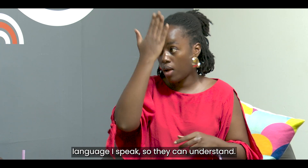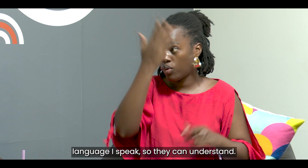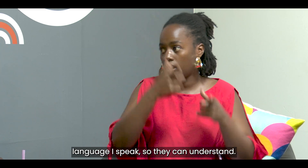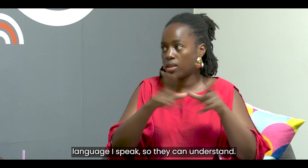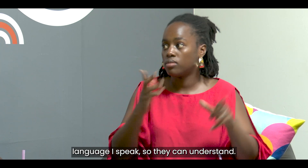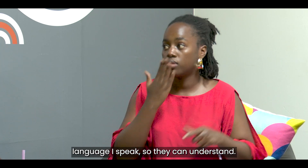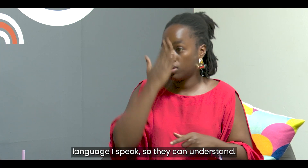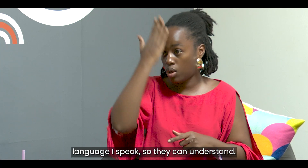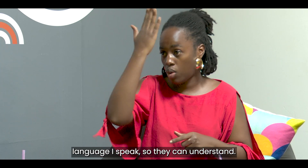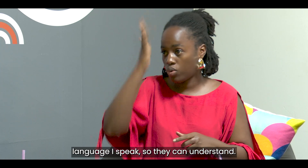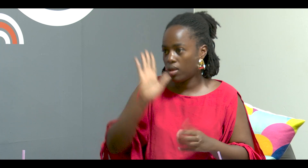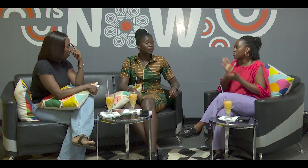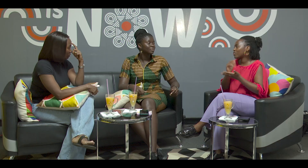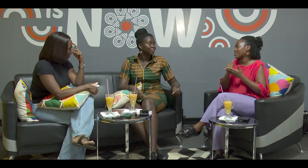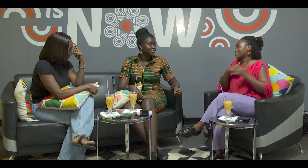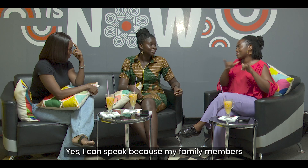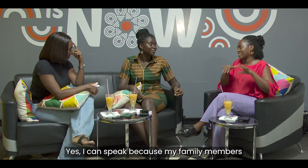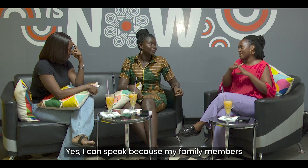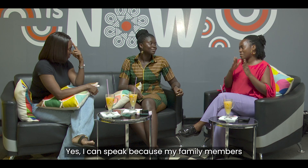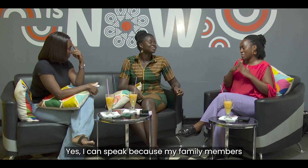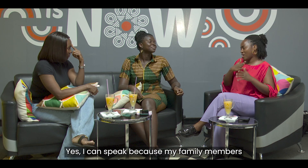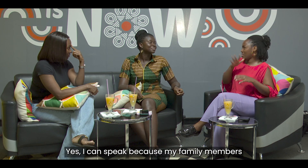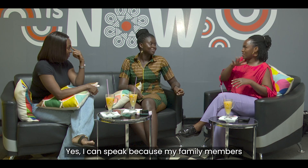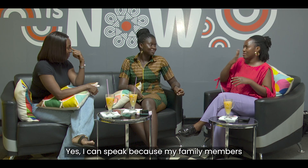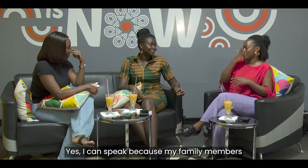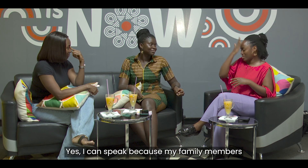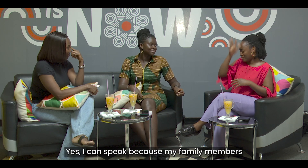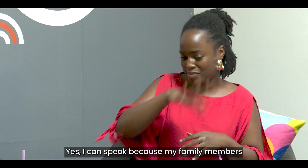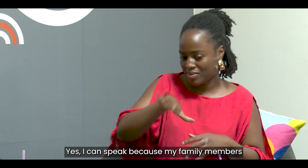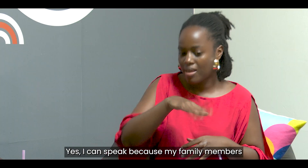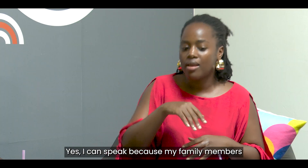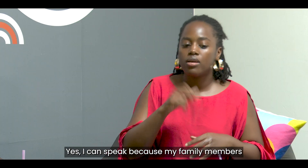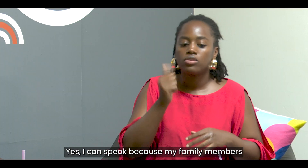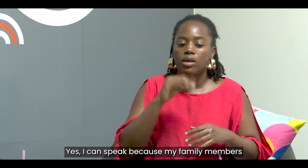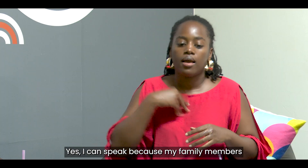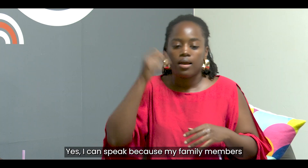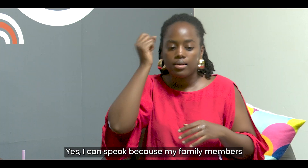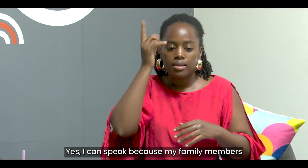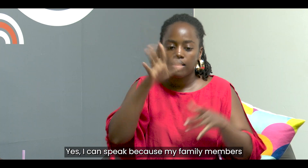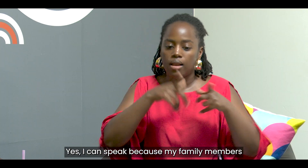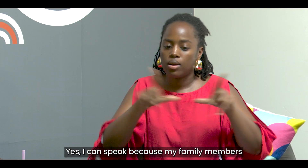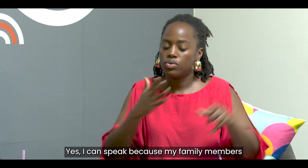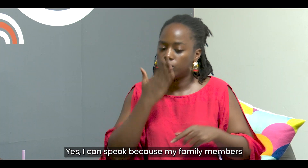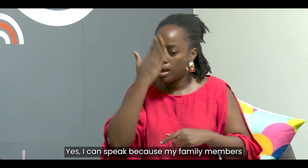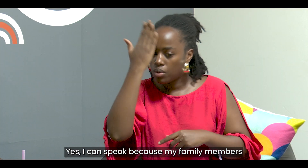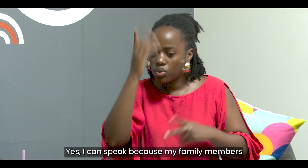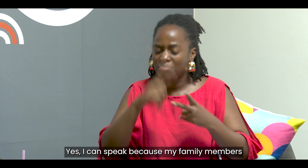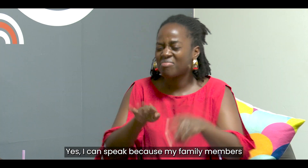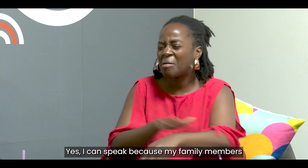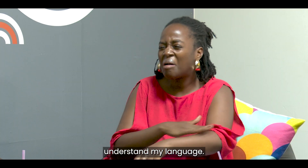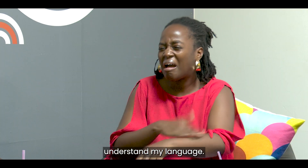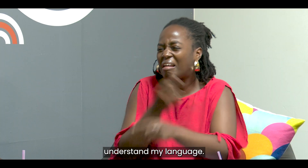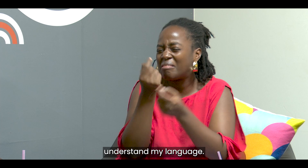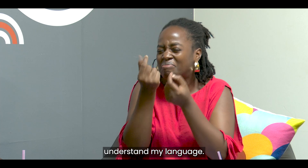they can understand Runyankore. Yes, Runyankore. I can speak Runyankore because my family members understand my language.